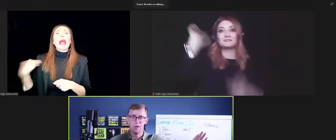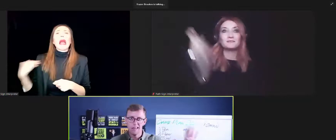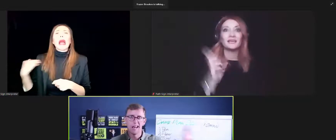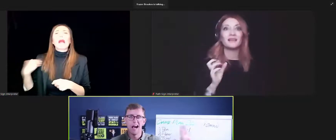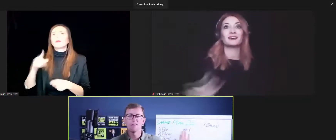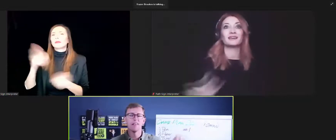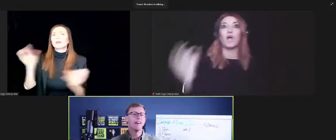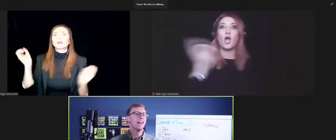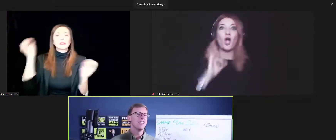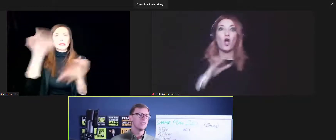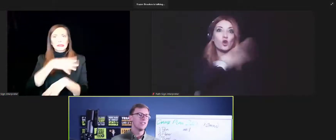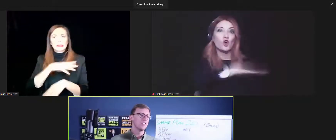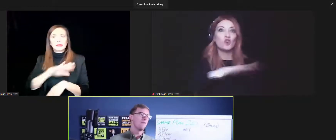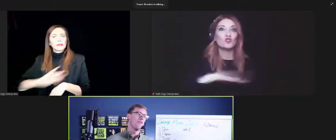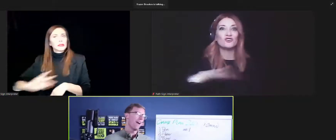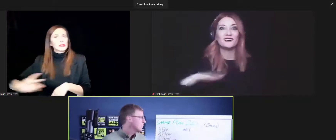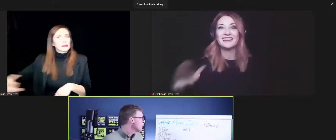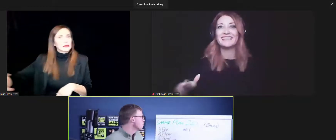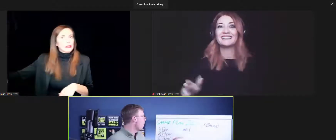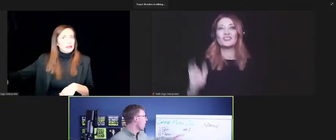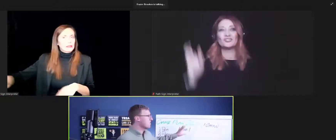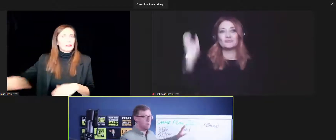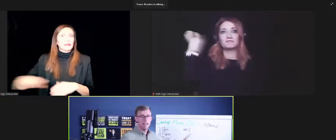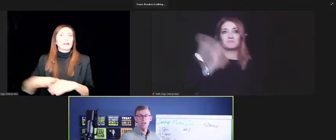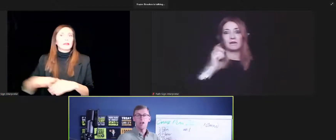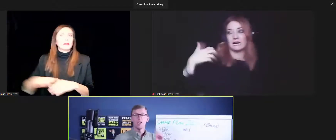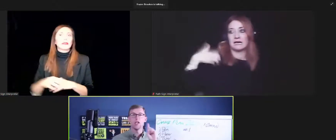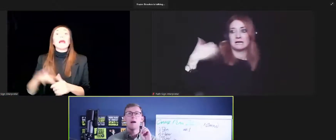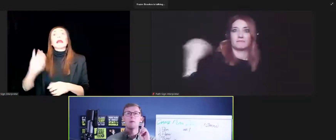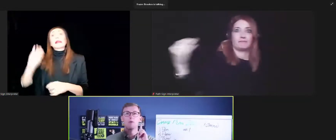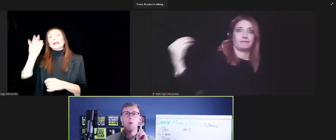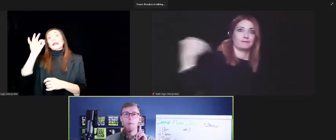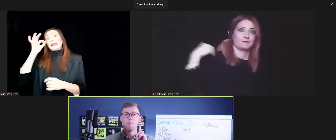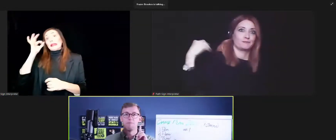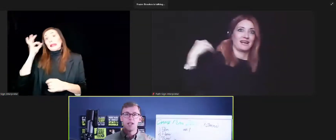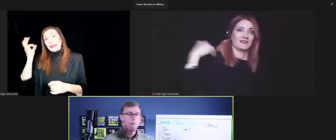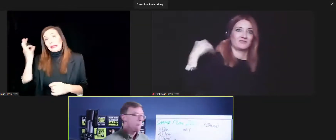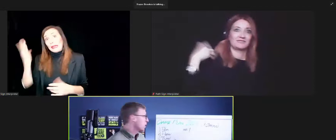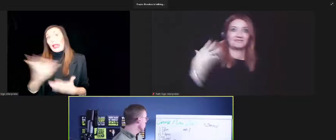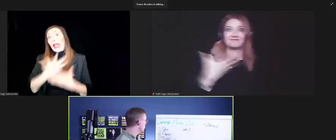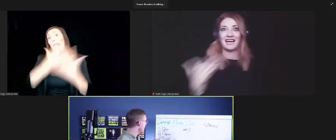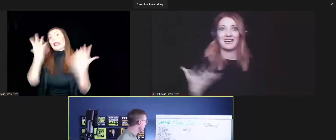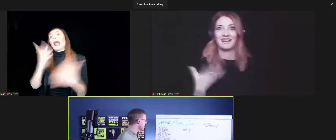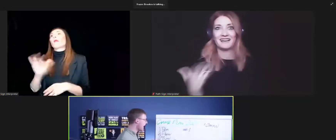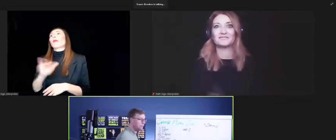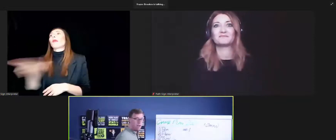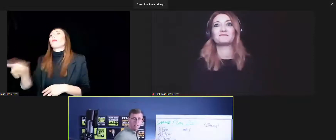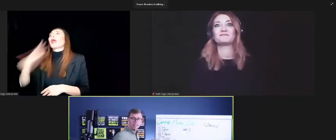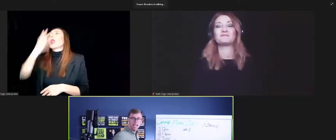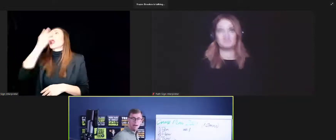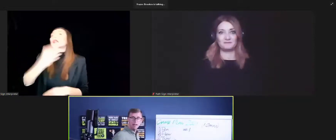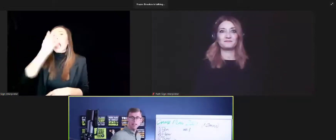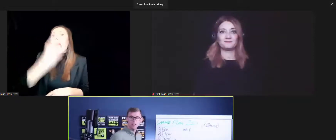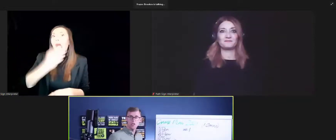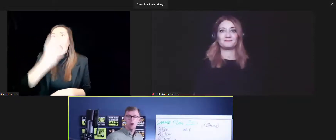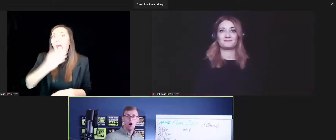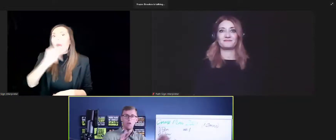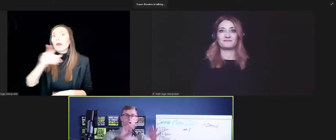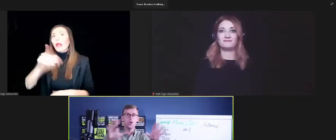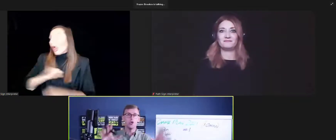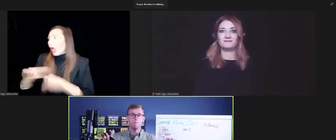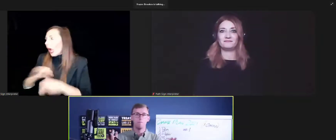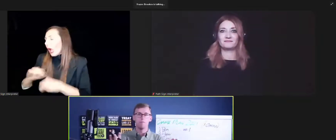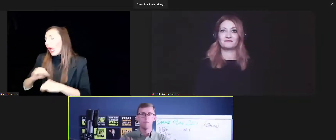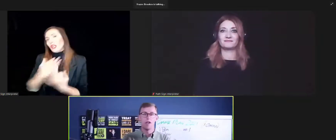you kind of have to stop for, right? But 10 minutes. Assignment number 1. You set the timer to 10 minutes on